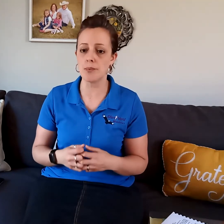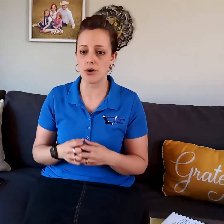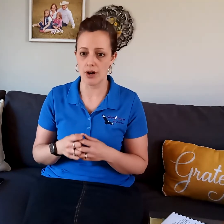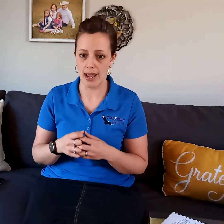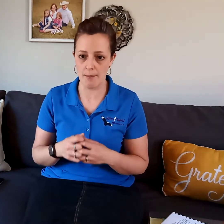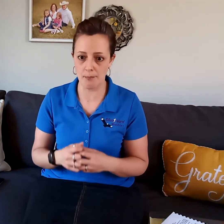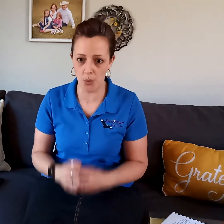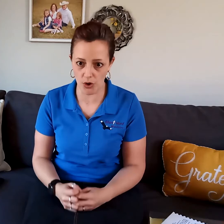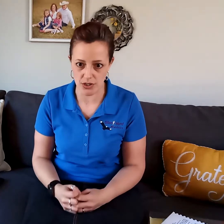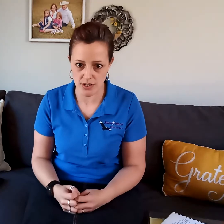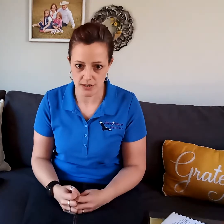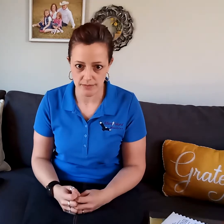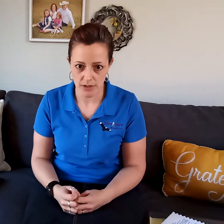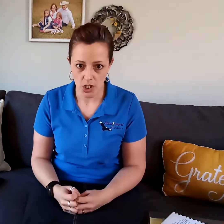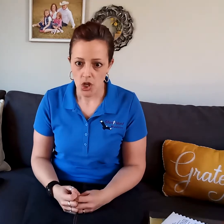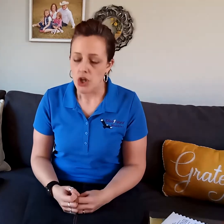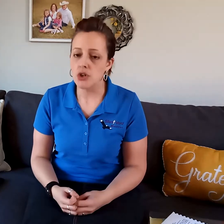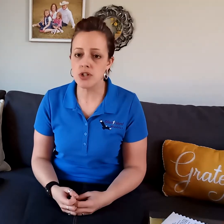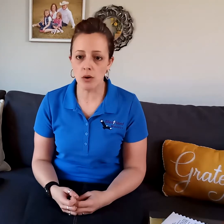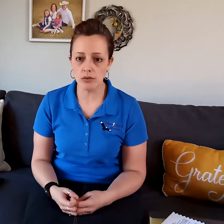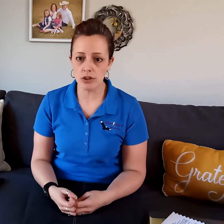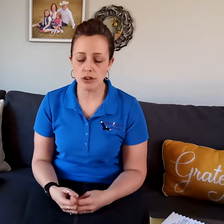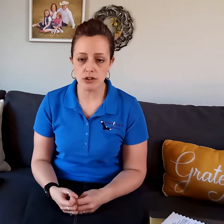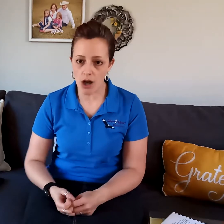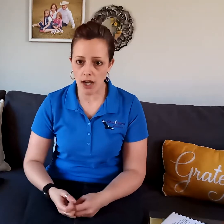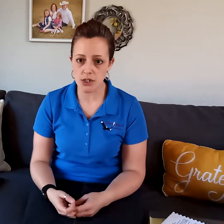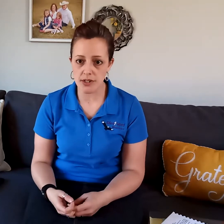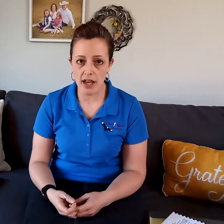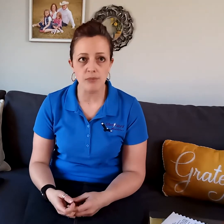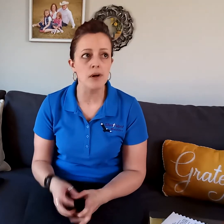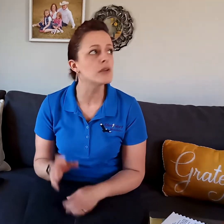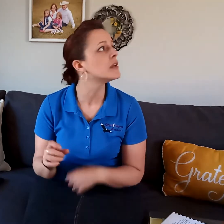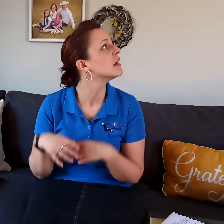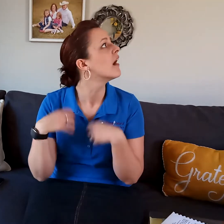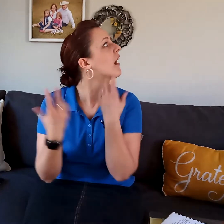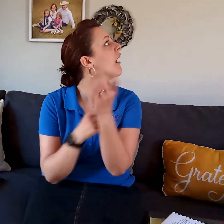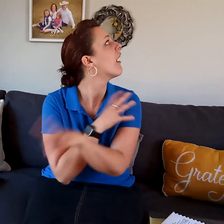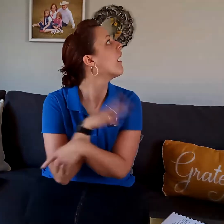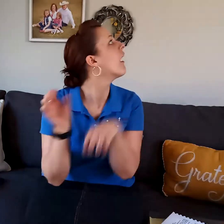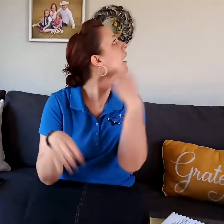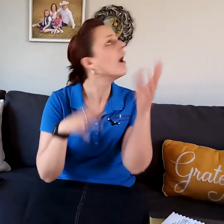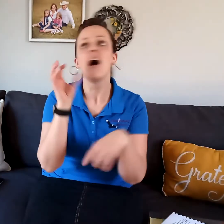super important. You don't talk to a deaf person.